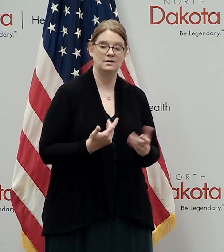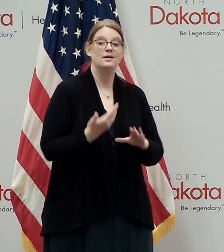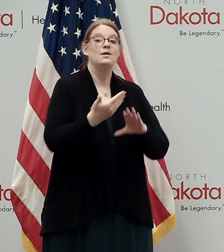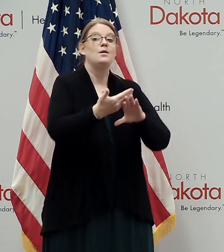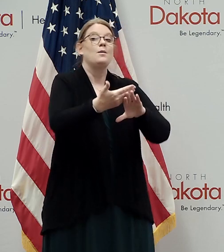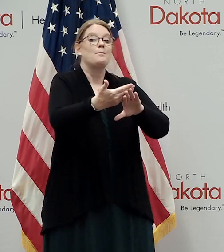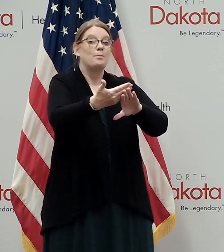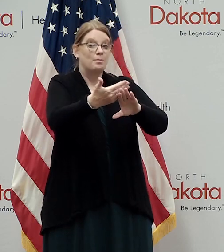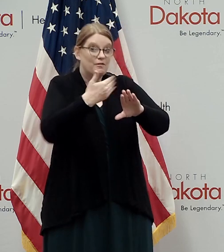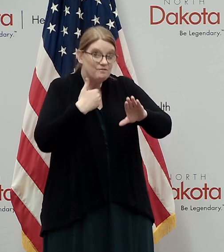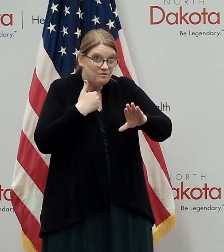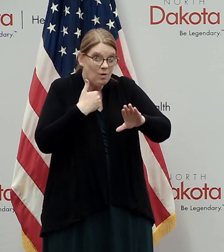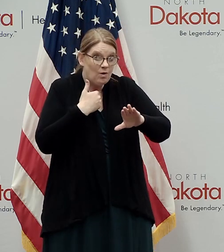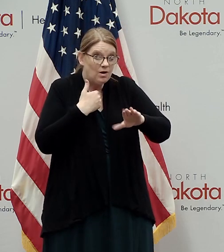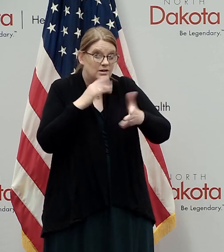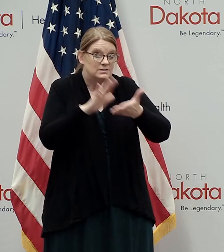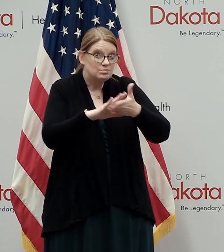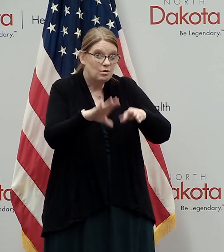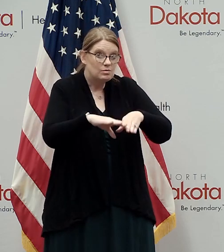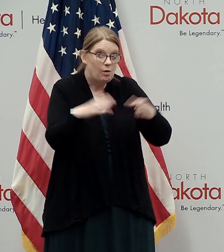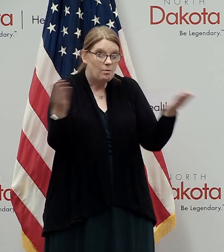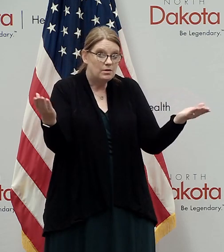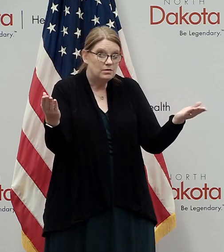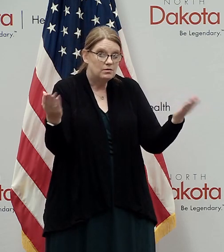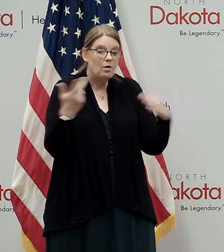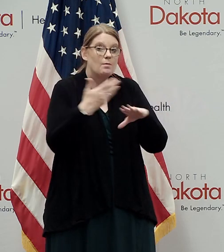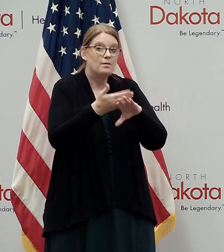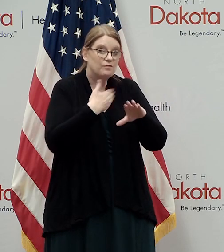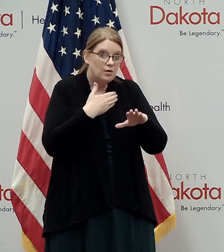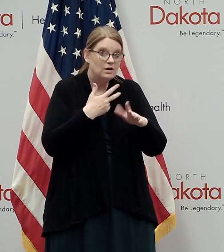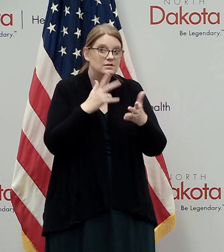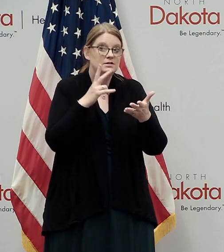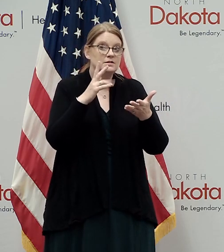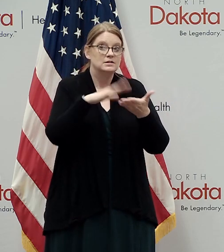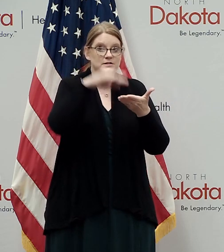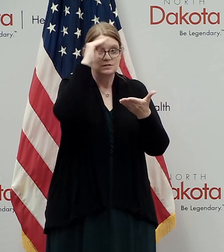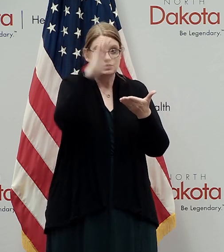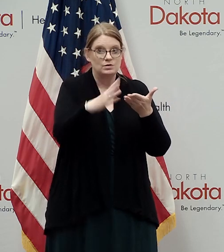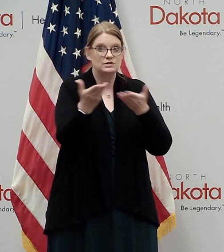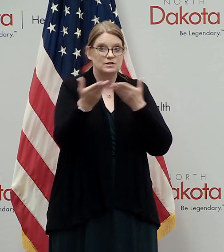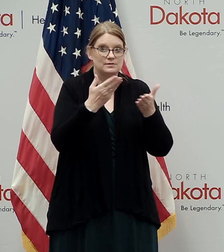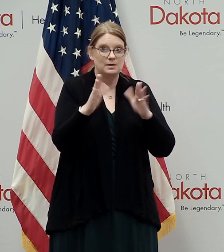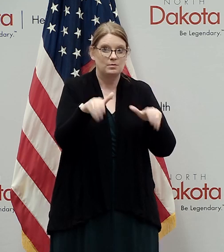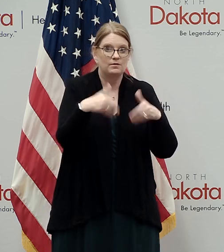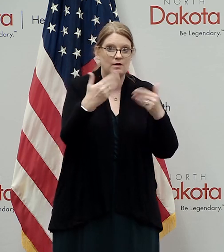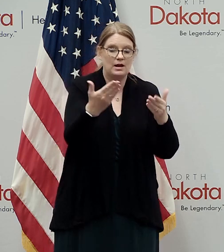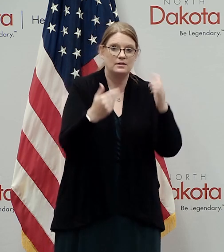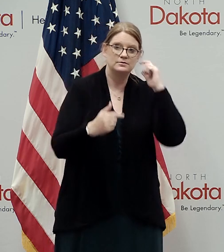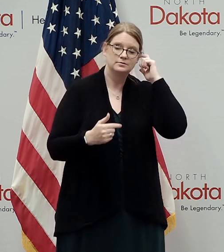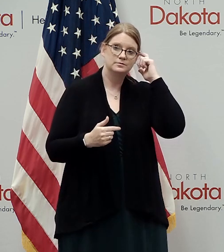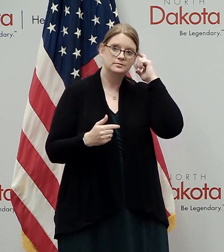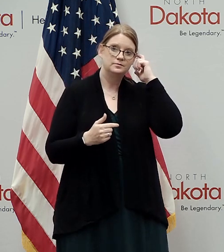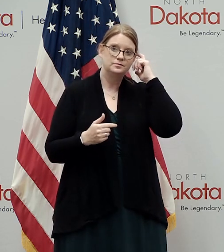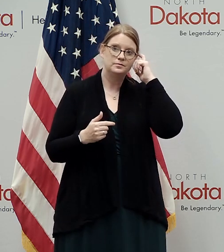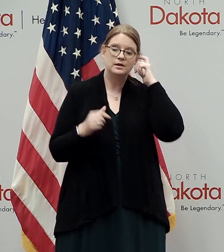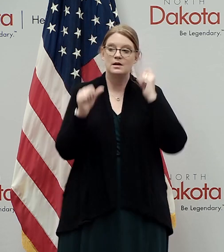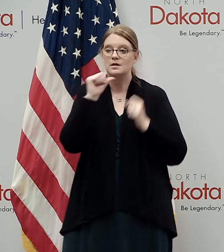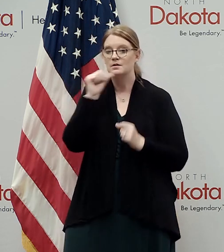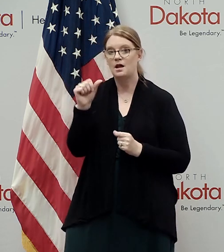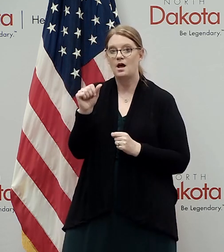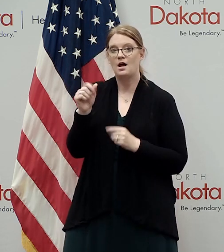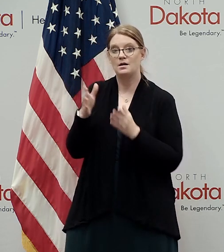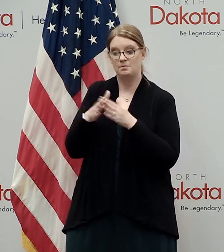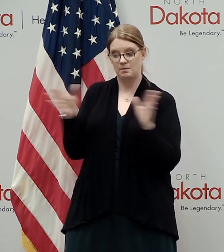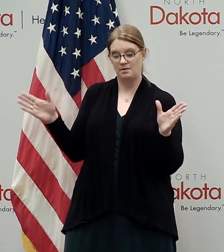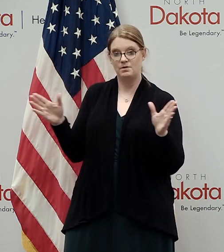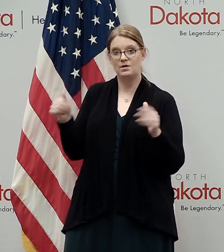school buildings opening or student services being provided on their campuses. Non-public, private,